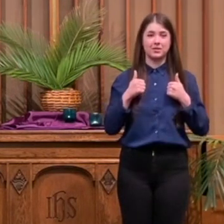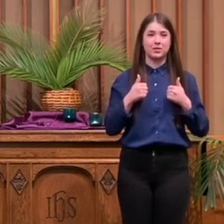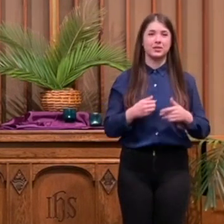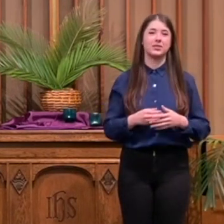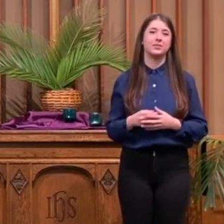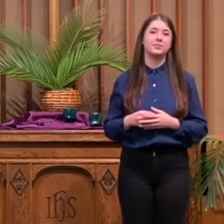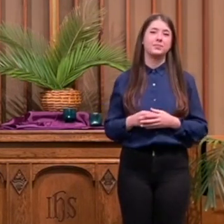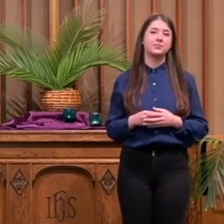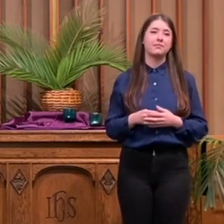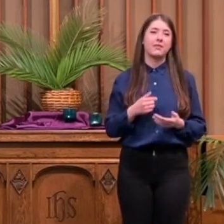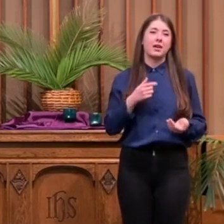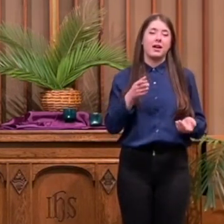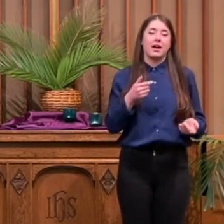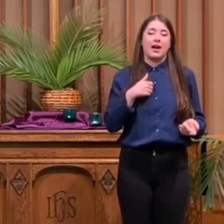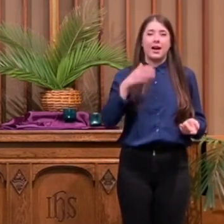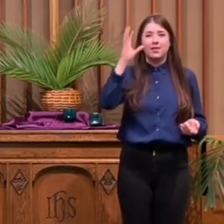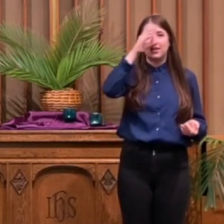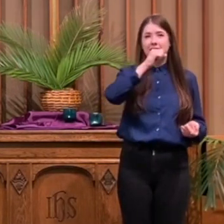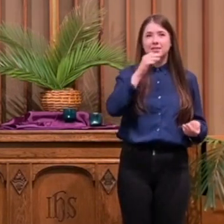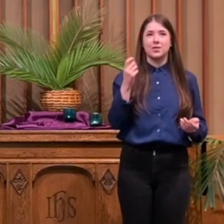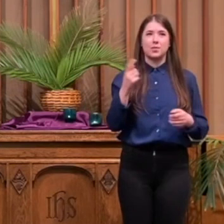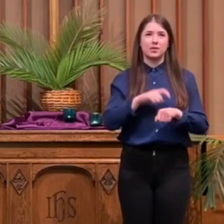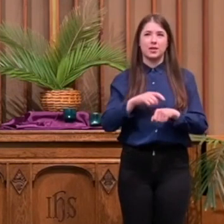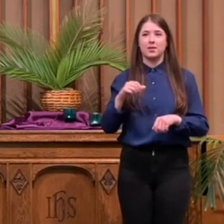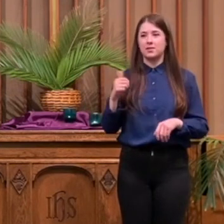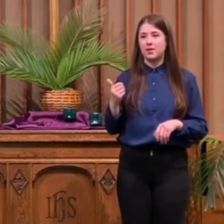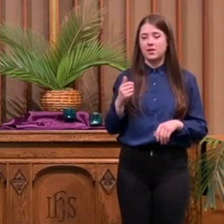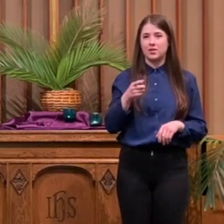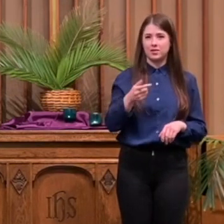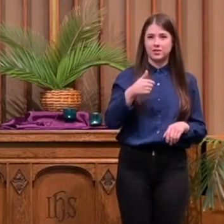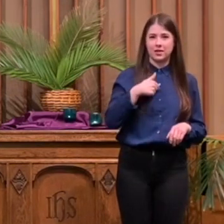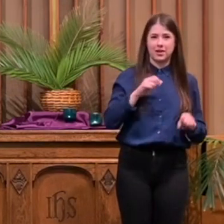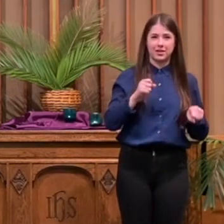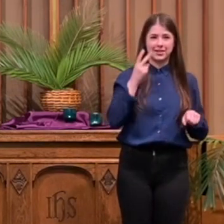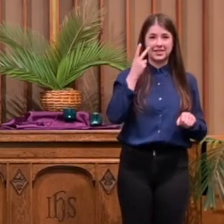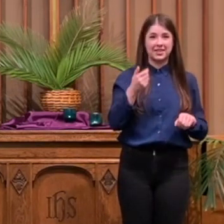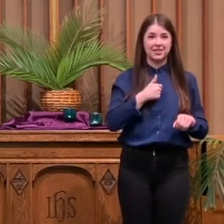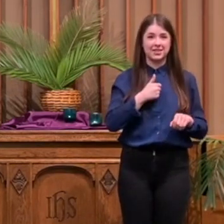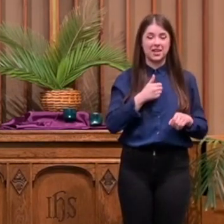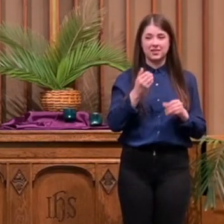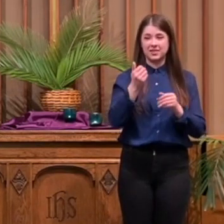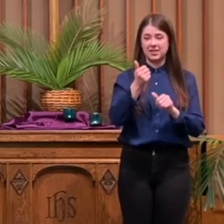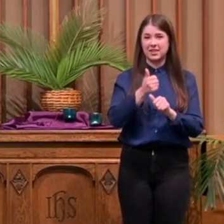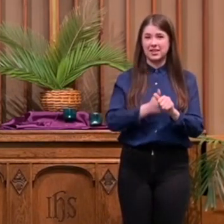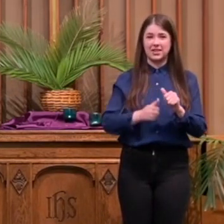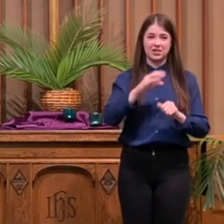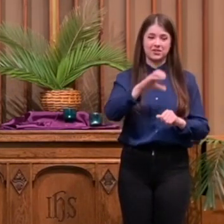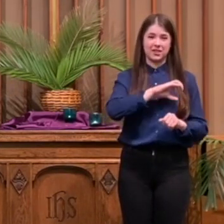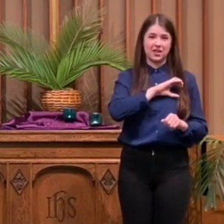I would guess that at one time or another, you and I could see ourselves in each of the